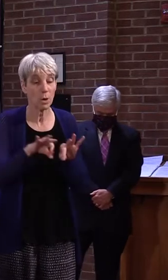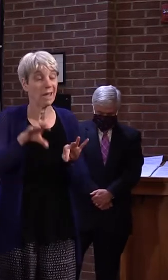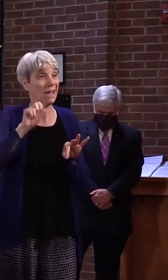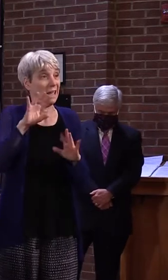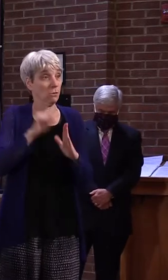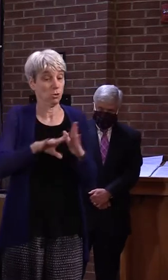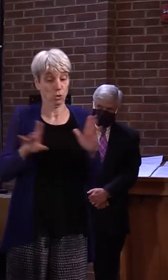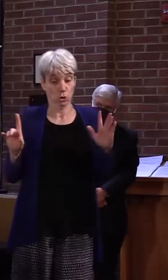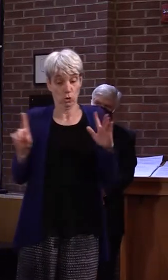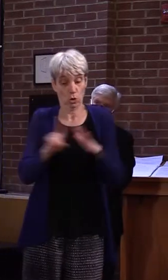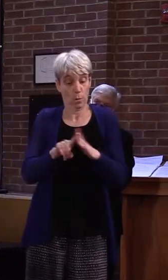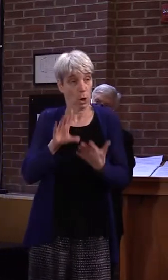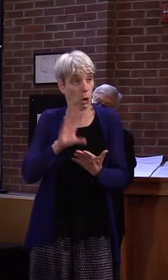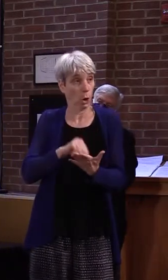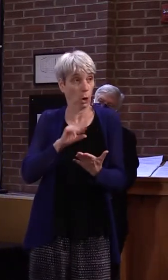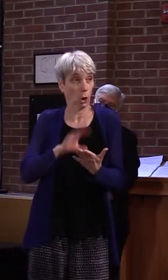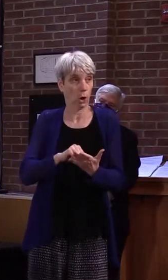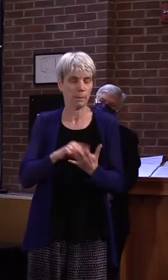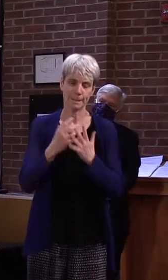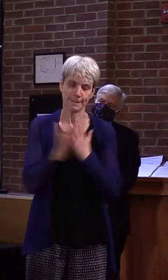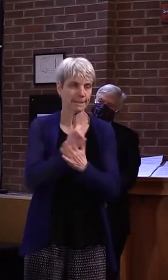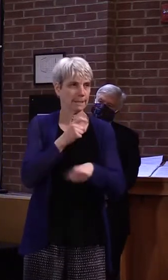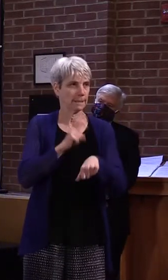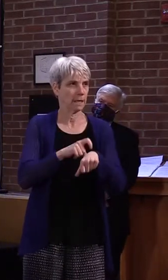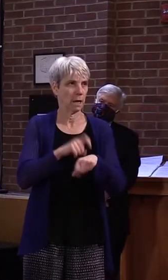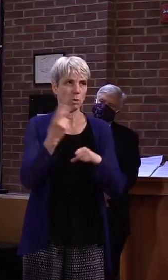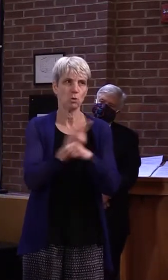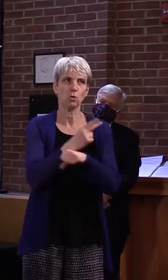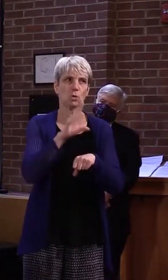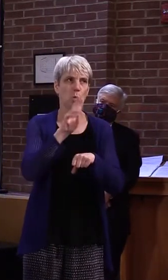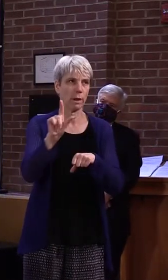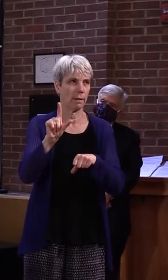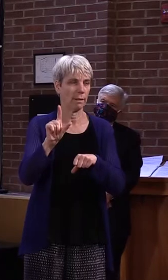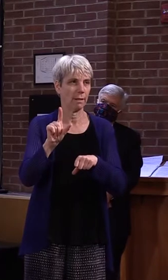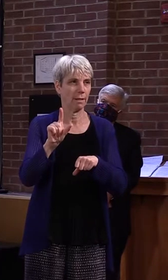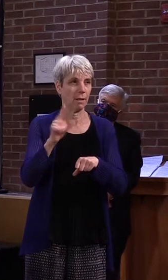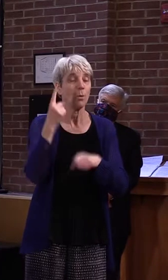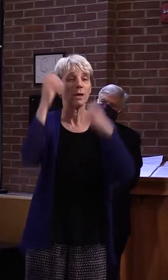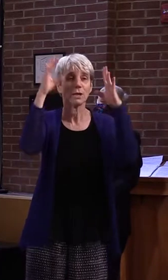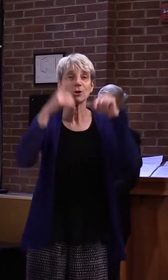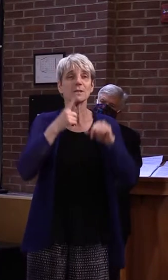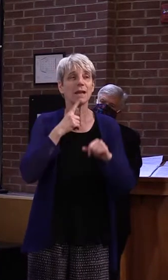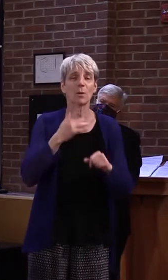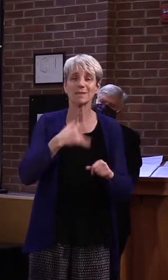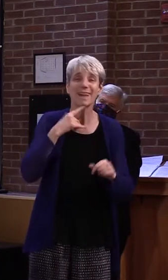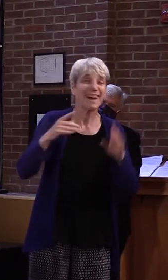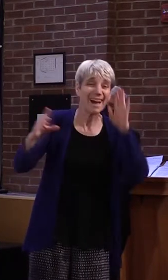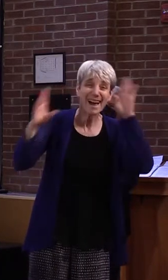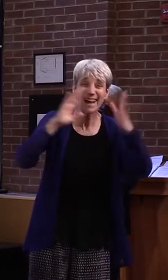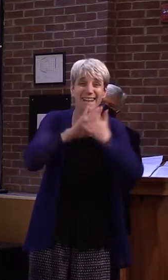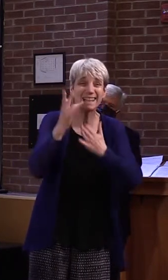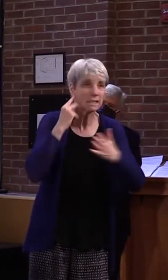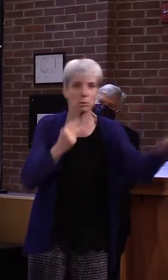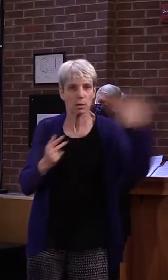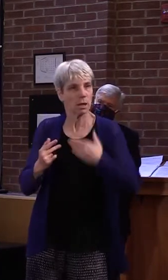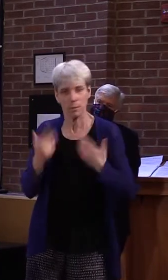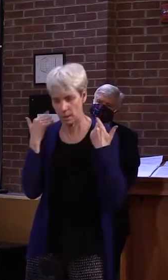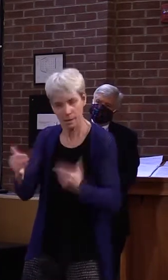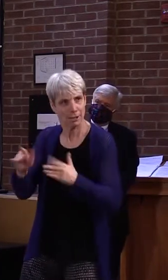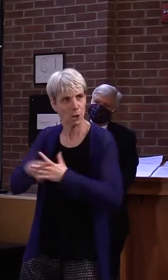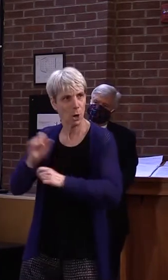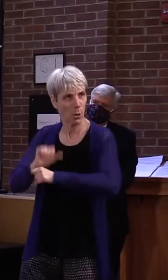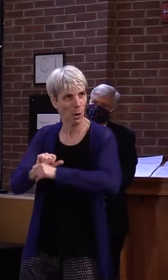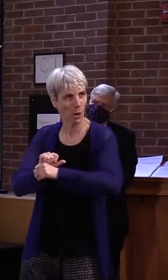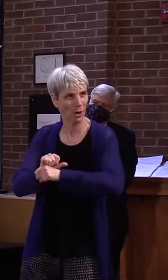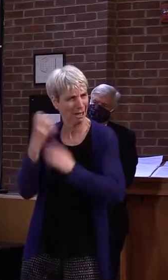students. As one instructor said, "The first day will be like, hi, good to see you again. Now pick up your tool bags and let's get to